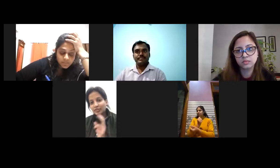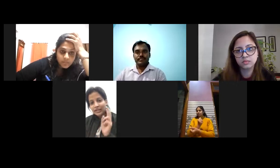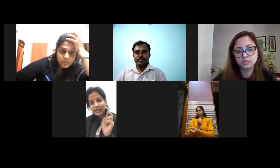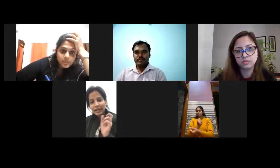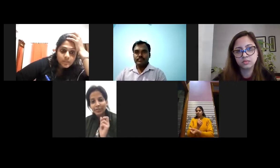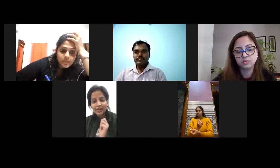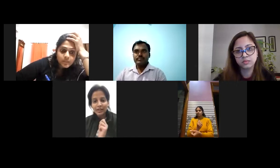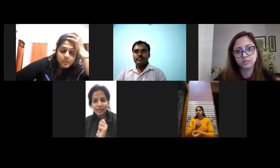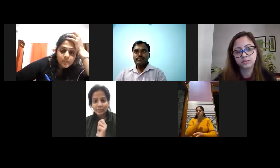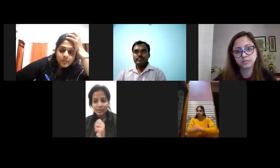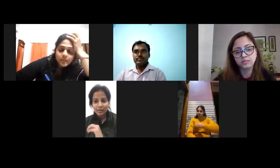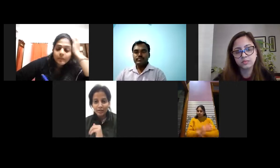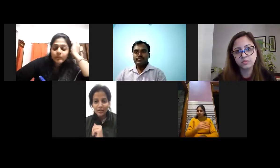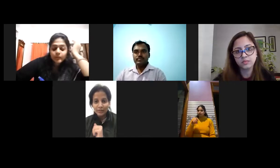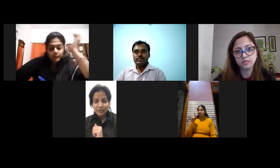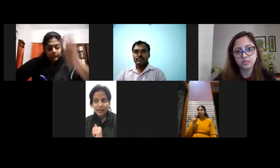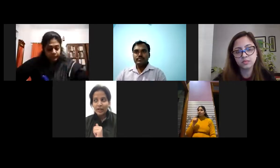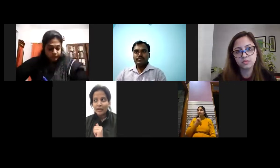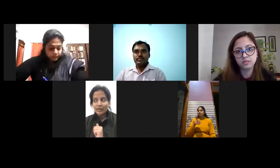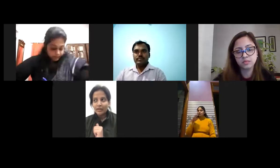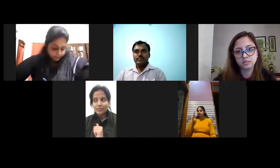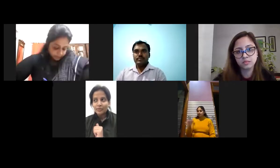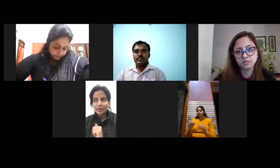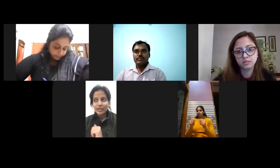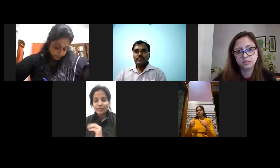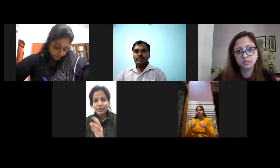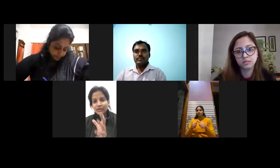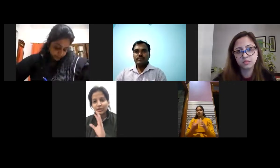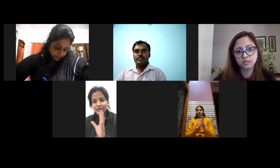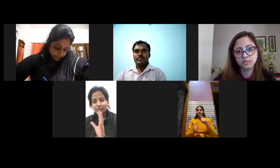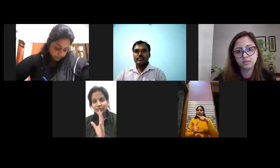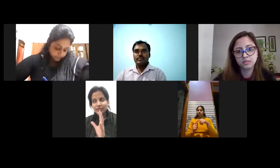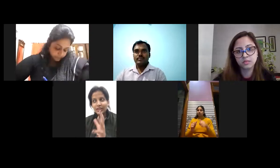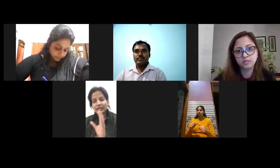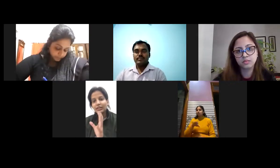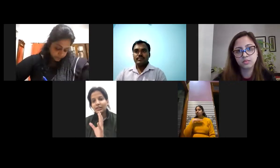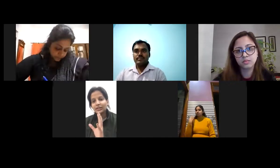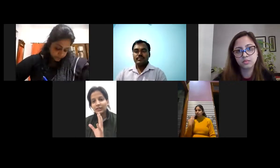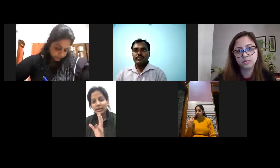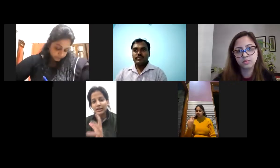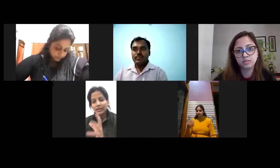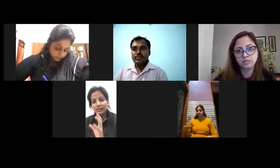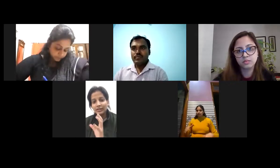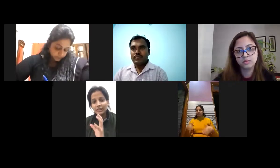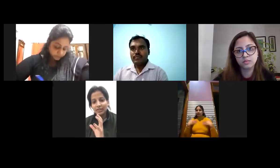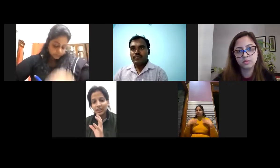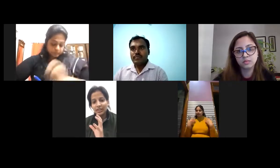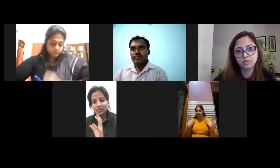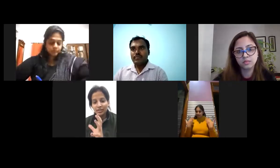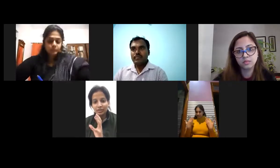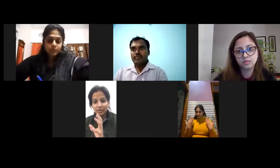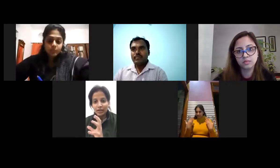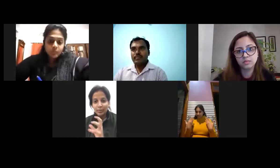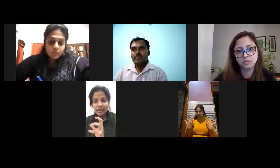to provide a happy ending to the novel. So therefore this gender